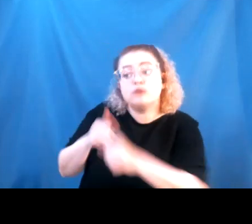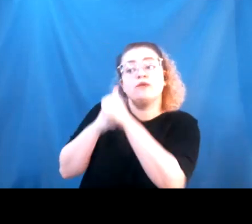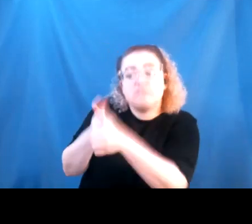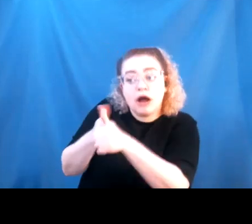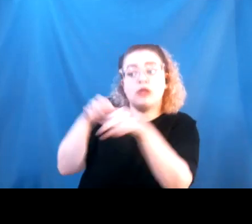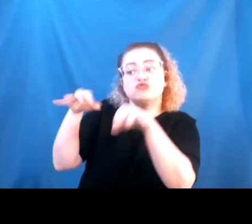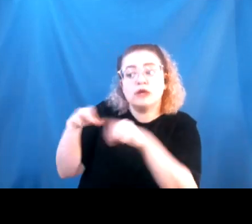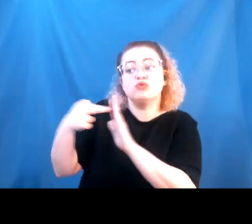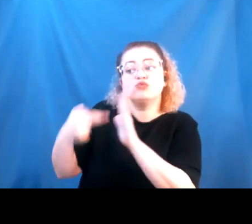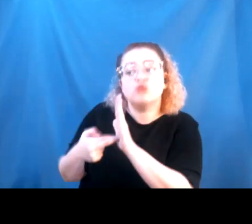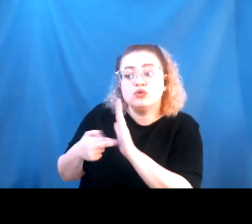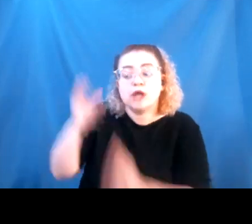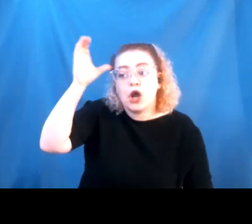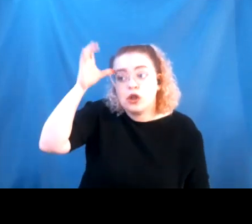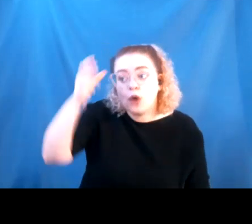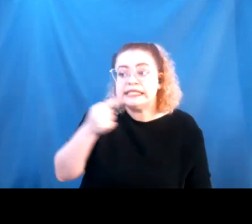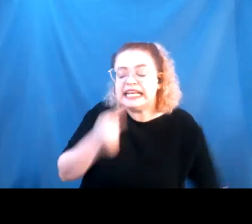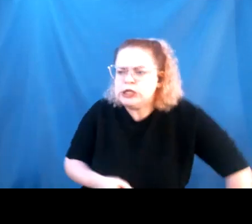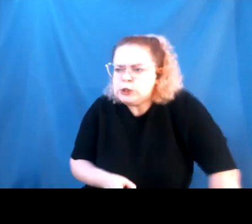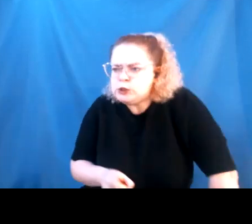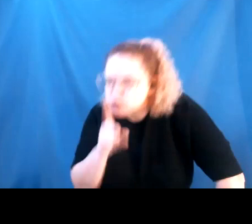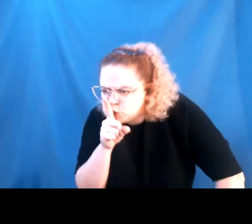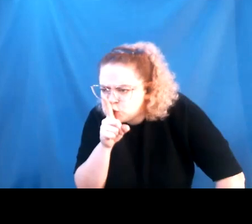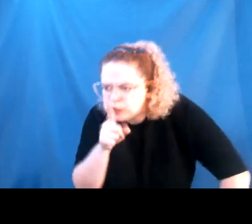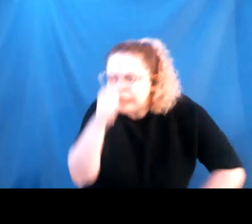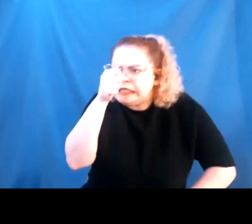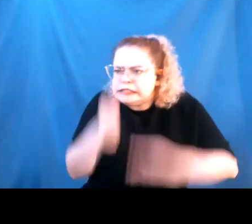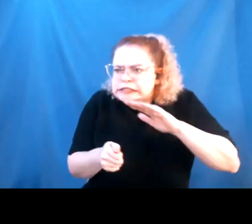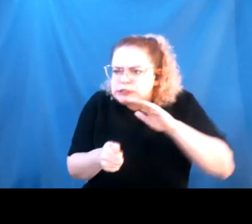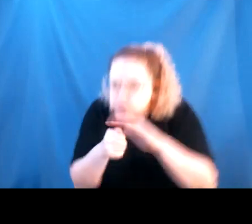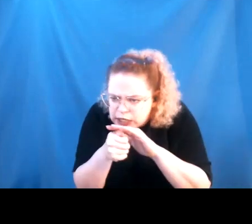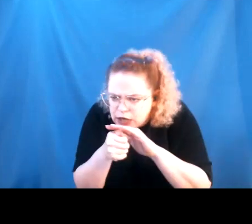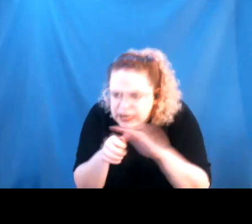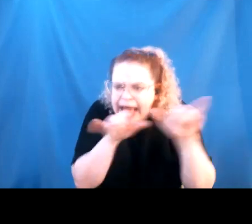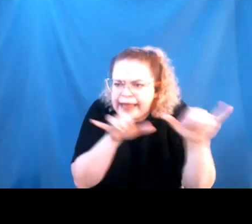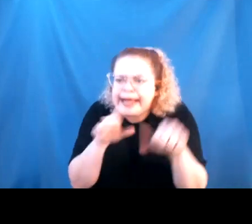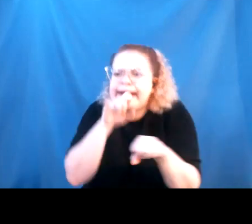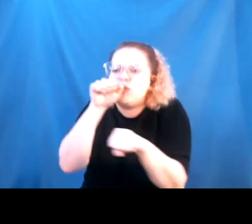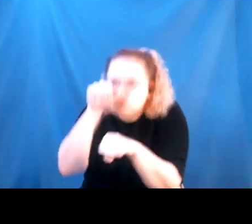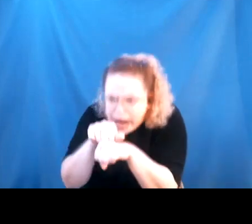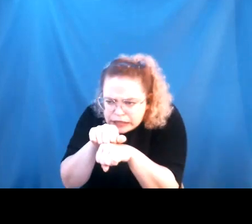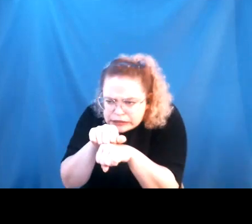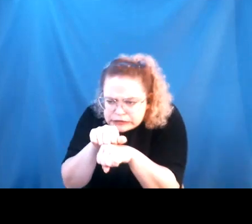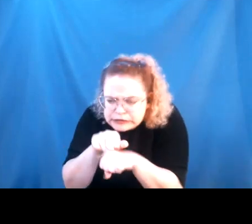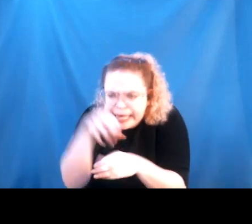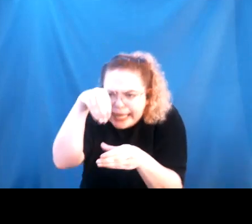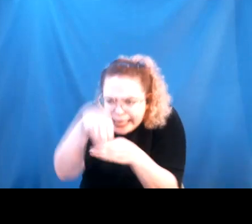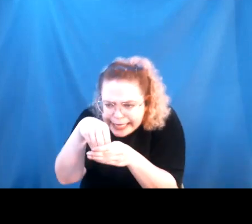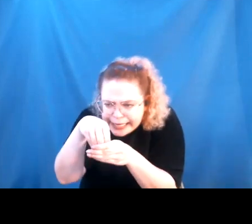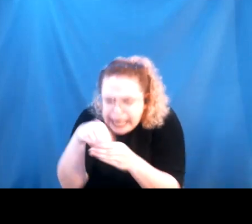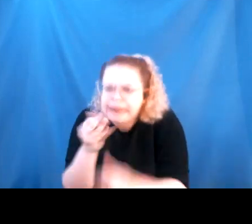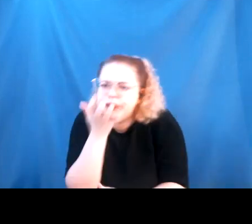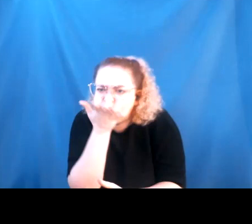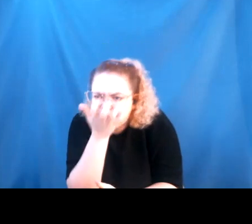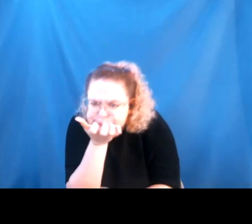Shh, Chloe whispers. Crouch down, like a rock in the bushes. You can see here's the little rock.